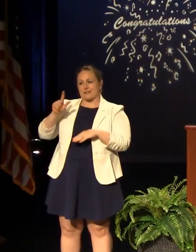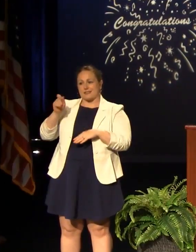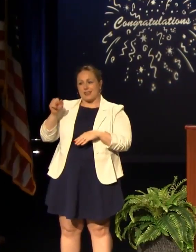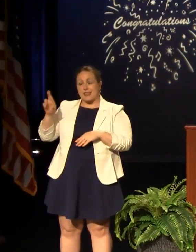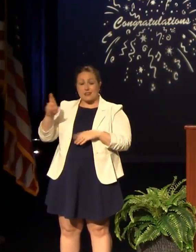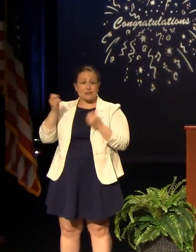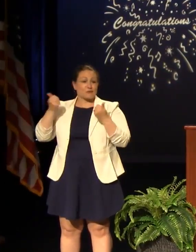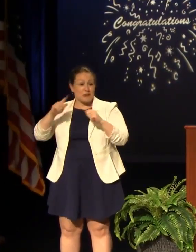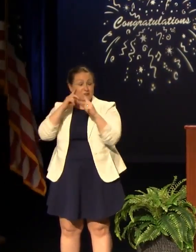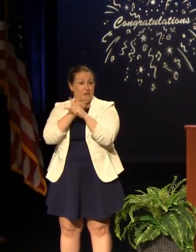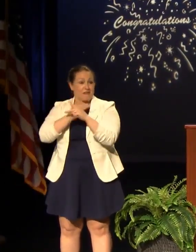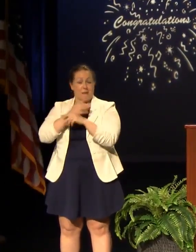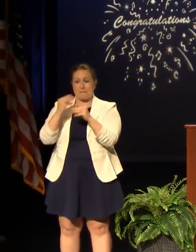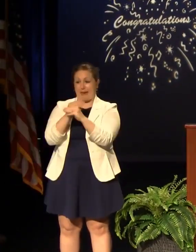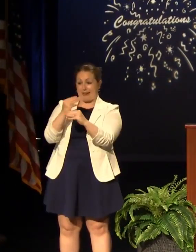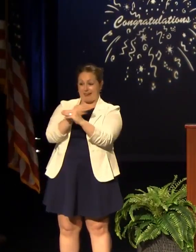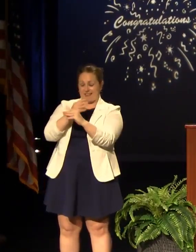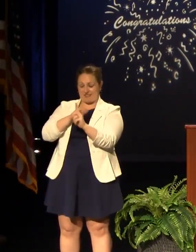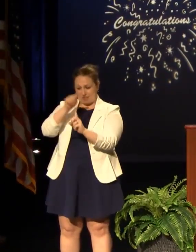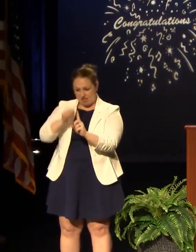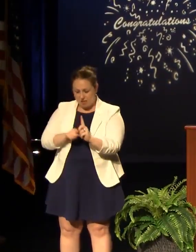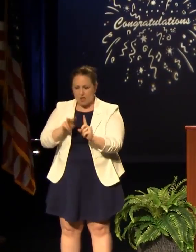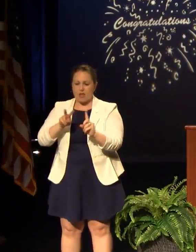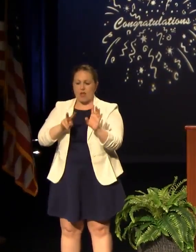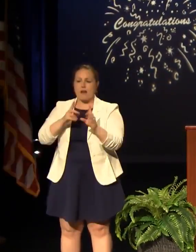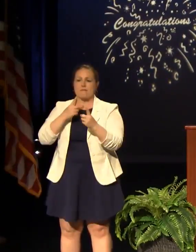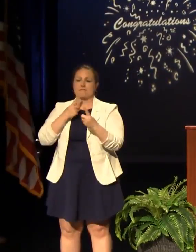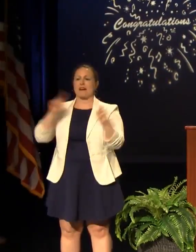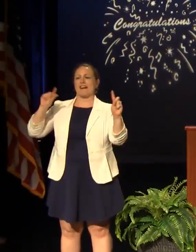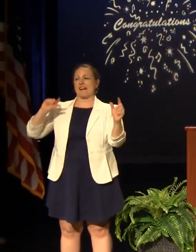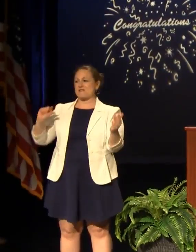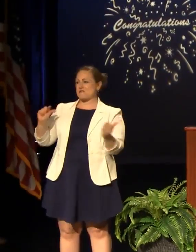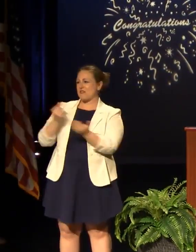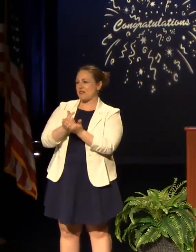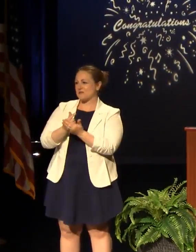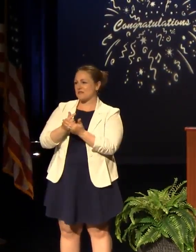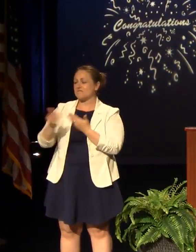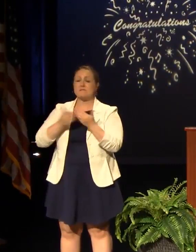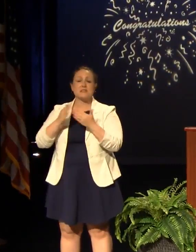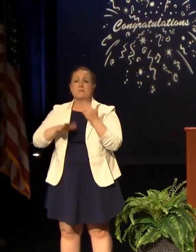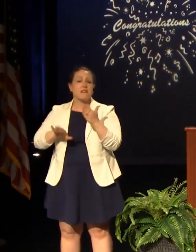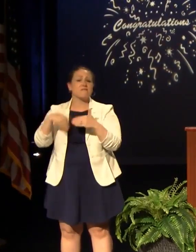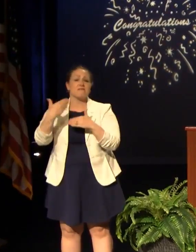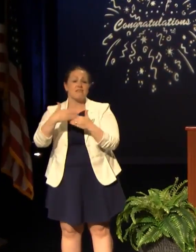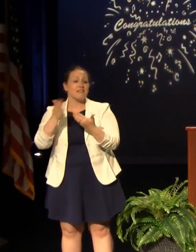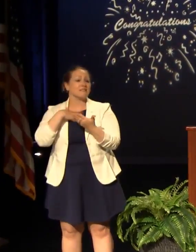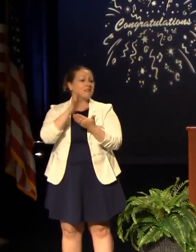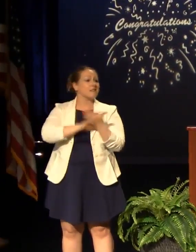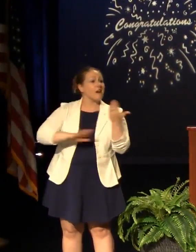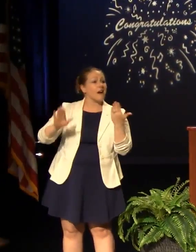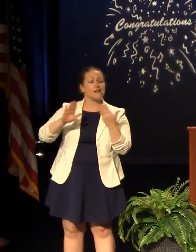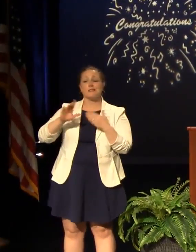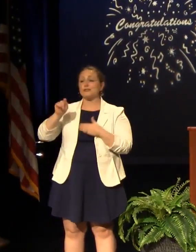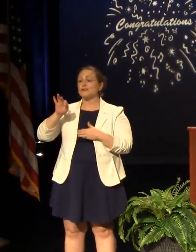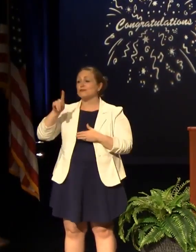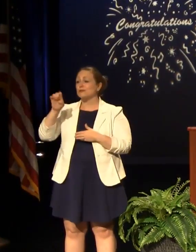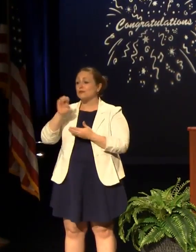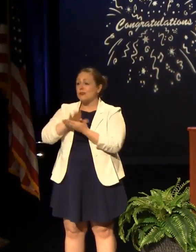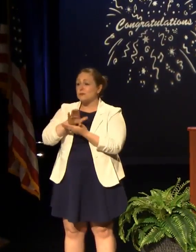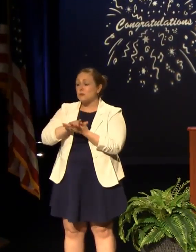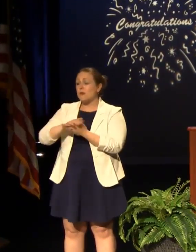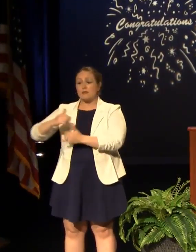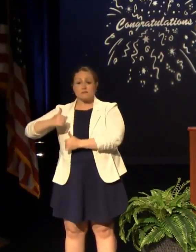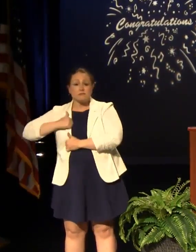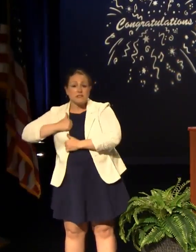have graduated. Whether you are going to college, to trade school, to the military, or to the workforce, remember to be